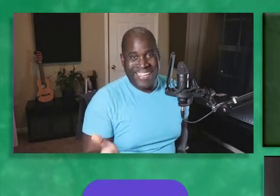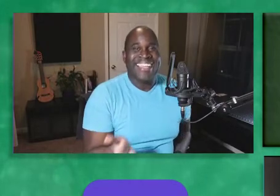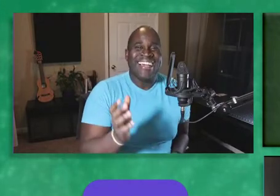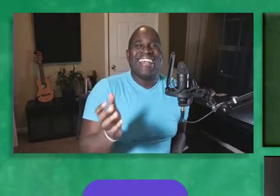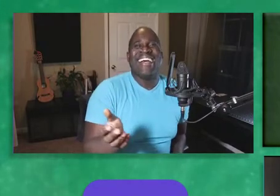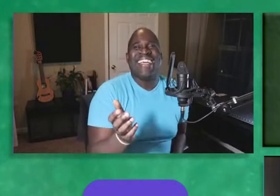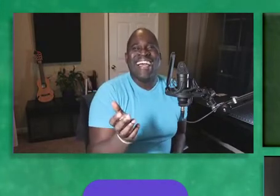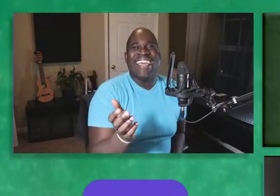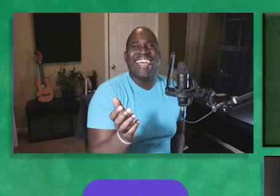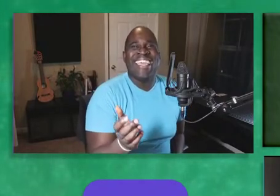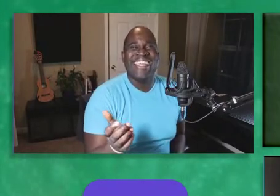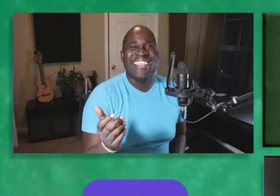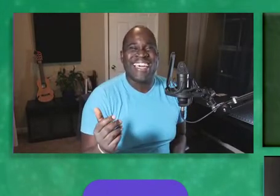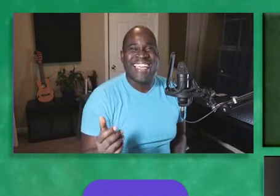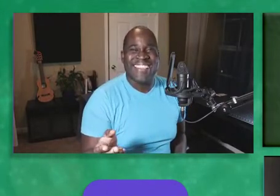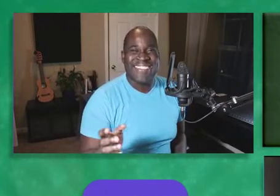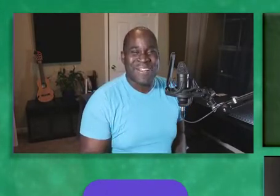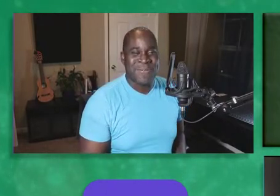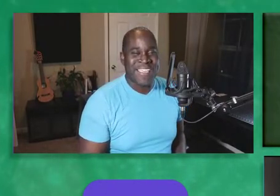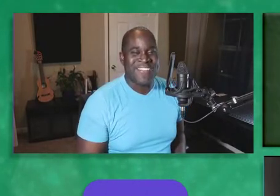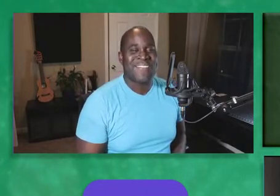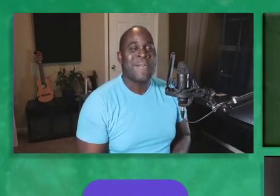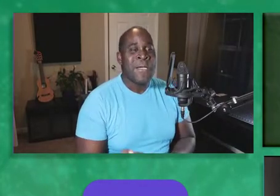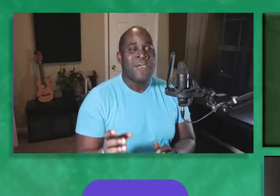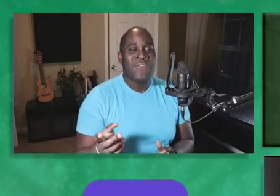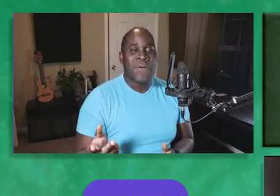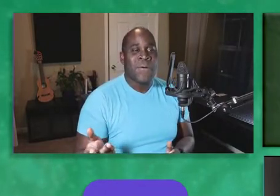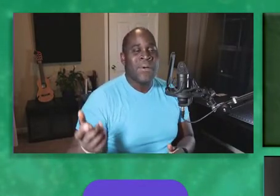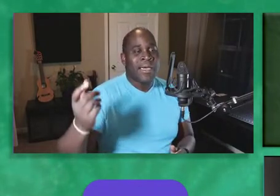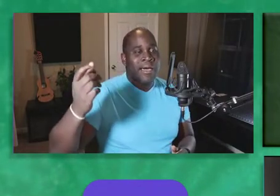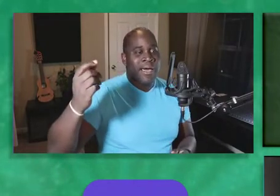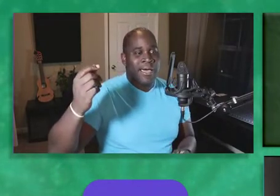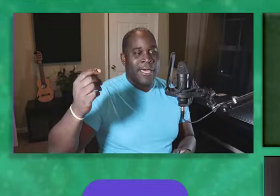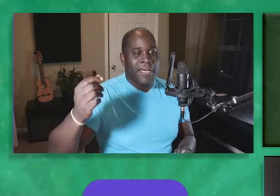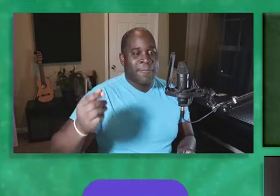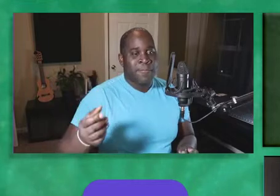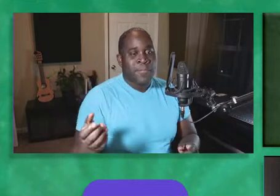goes on in a lot of ASL conversations. So,